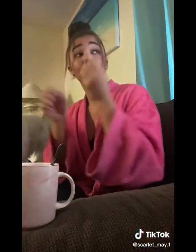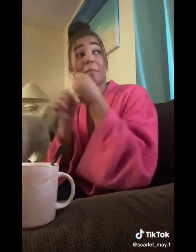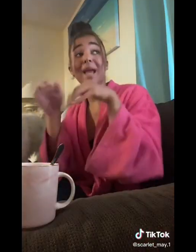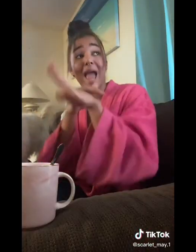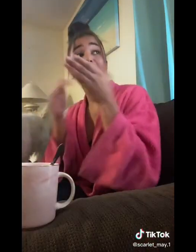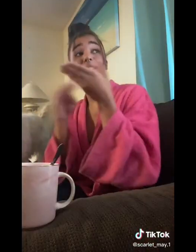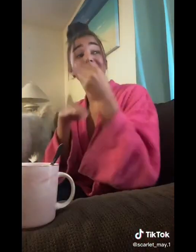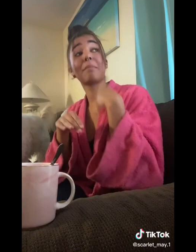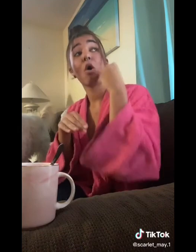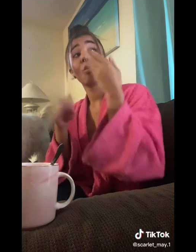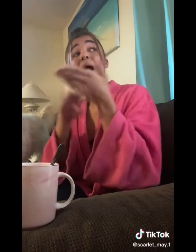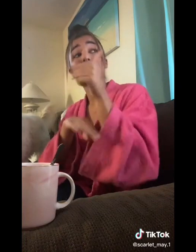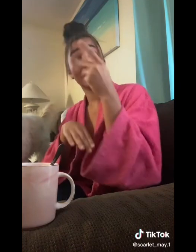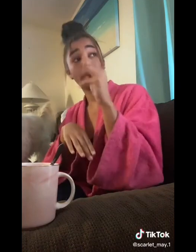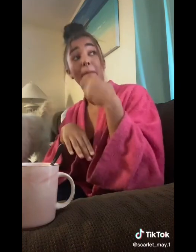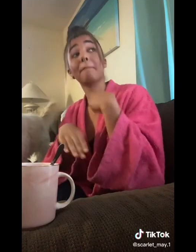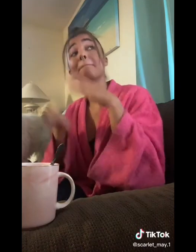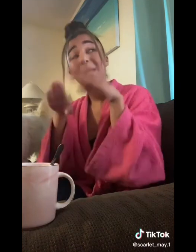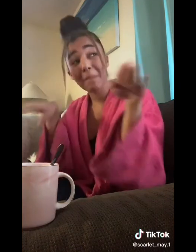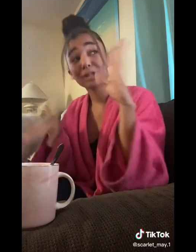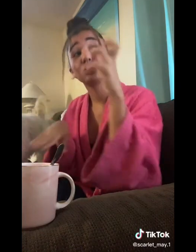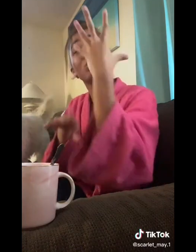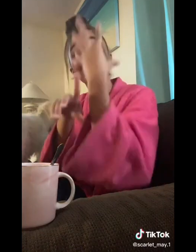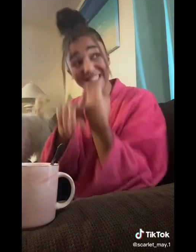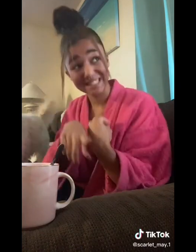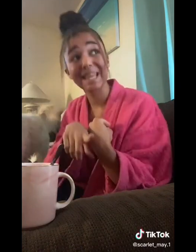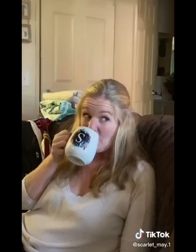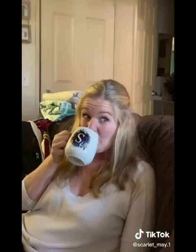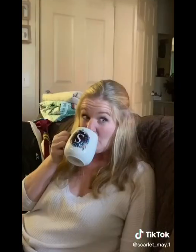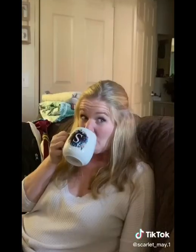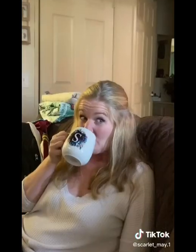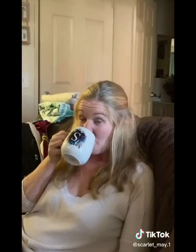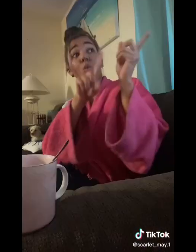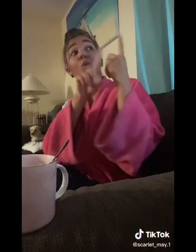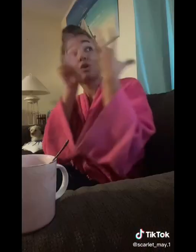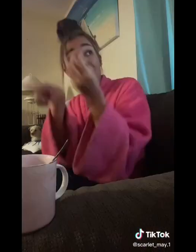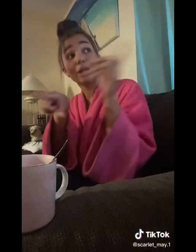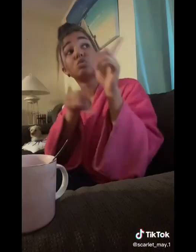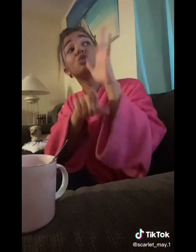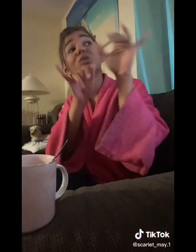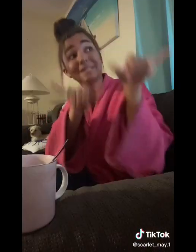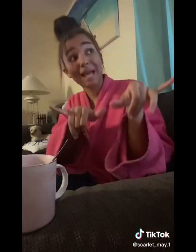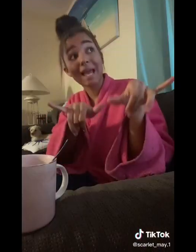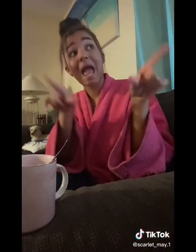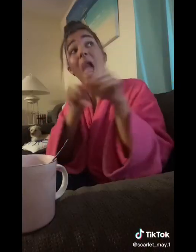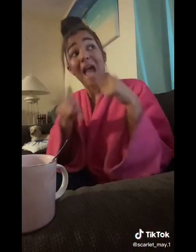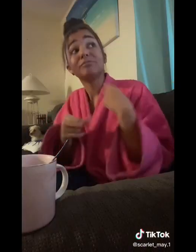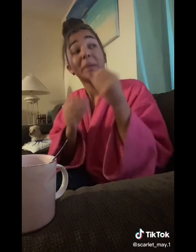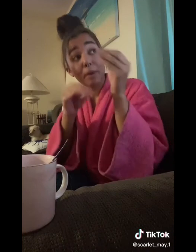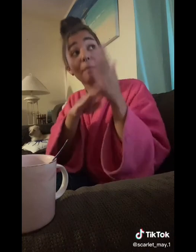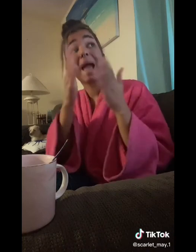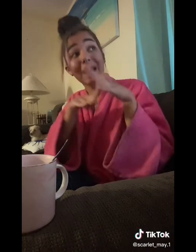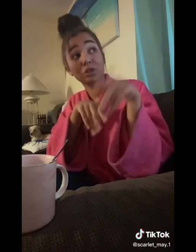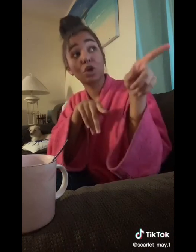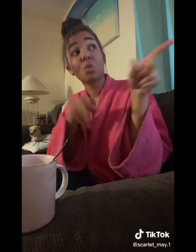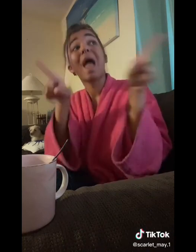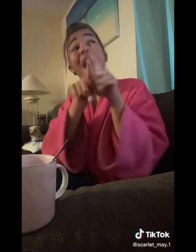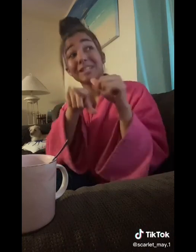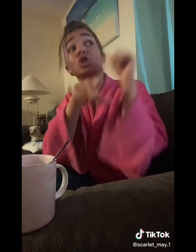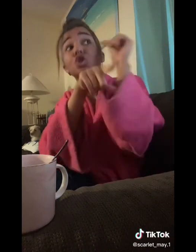gain access to my home after 10 p.m. Me and my children will be sleeping. Where you went is where you will stay. As for me putting my hands on you, as an adult, I